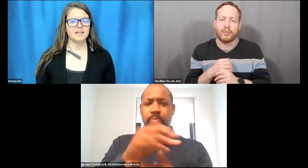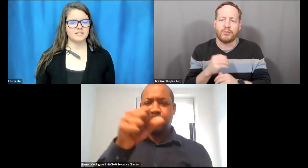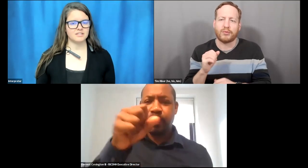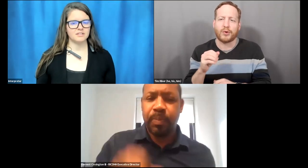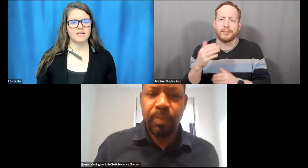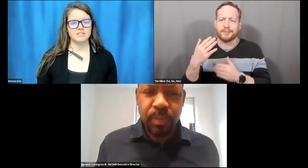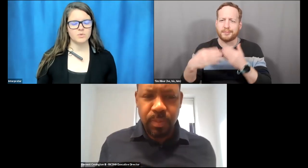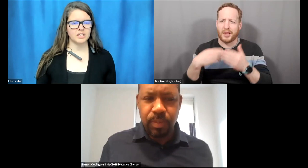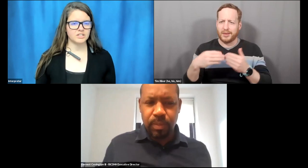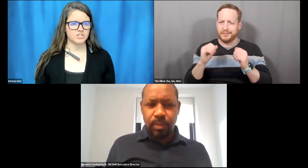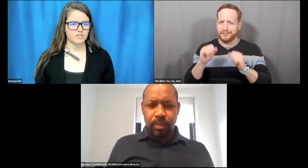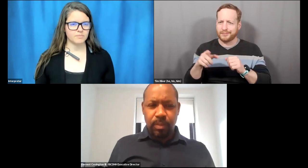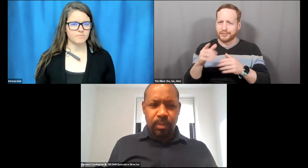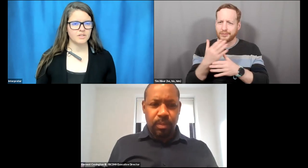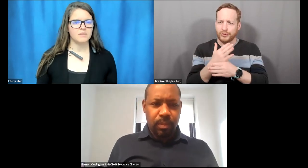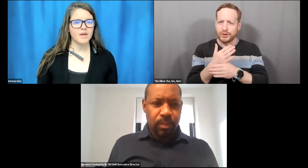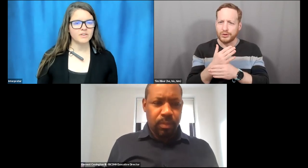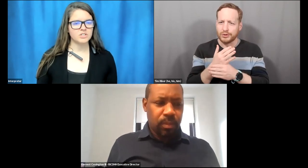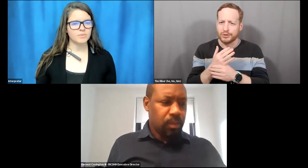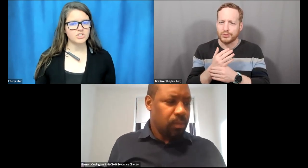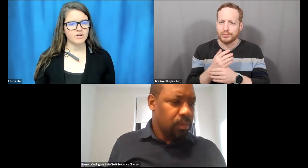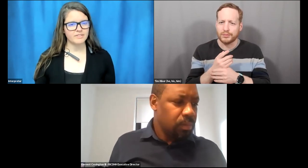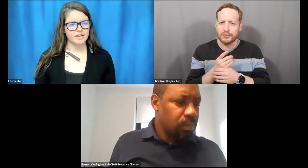Yes, yes, I would like to share them. Bethany, do you mind sharing that?